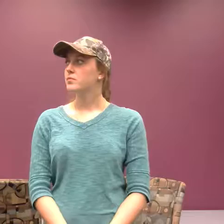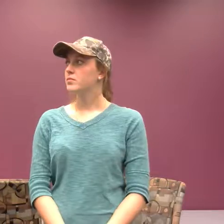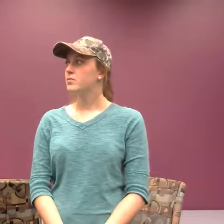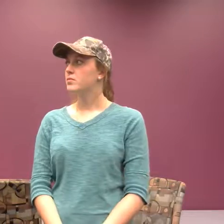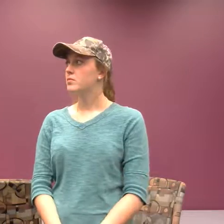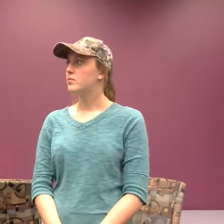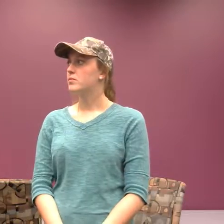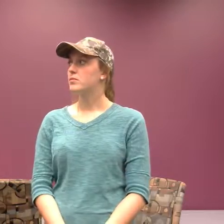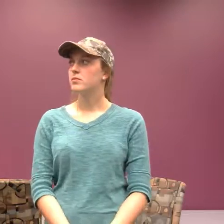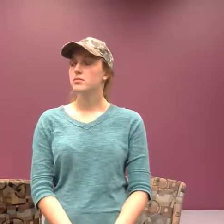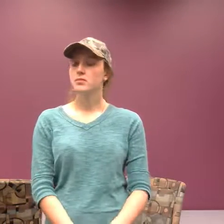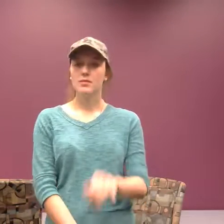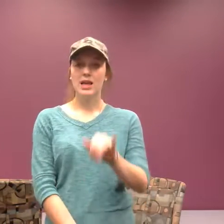about the word is?